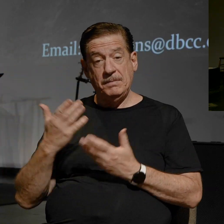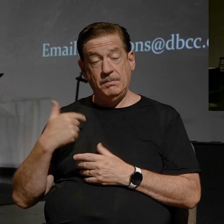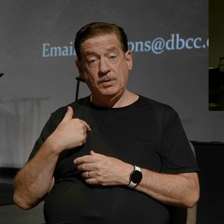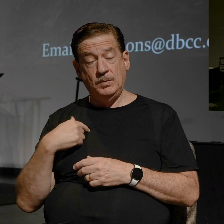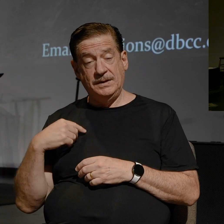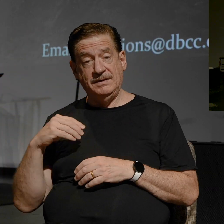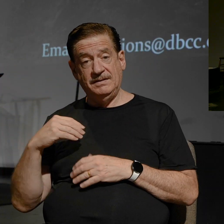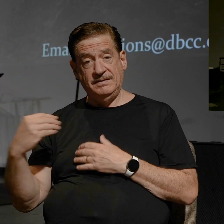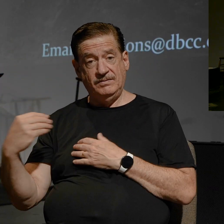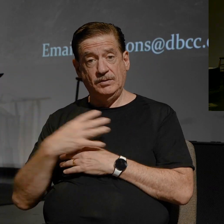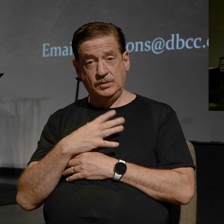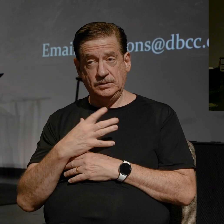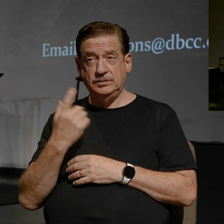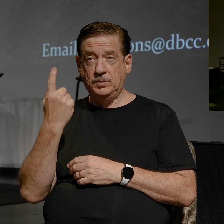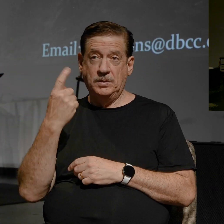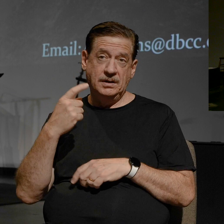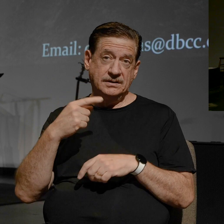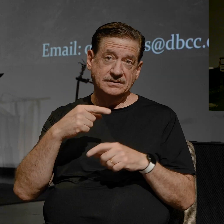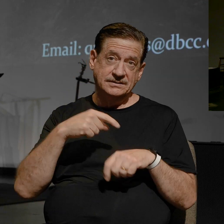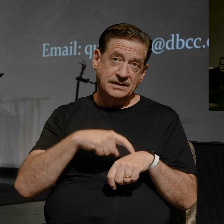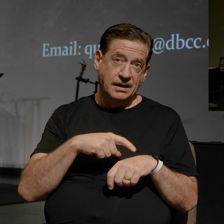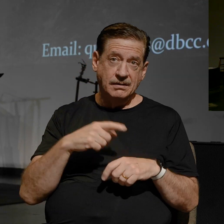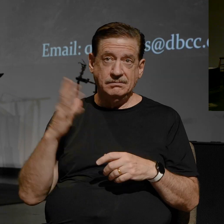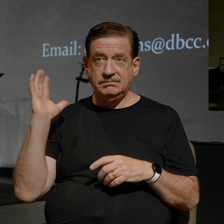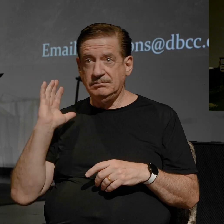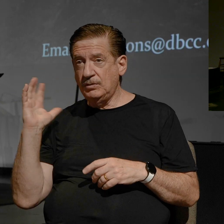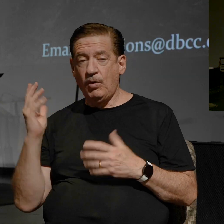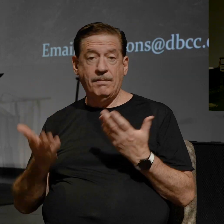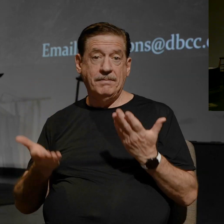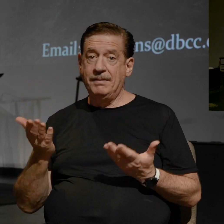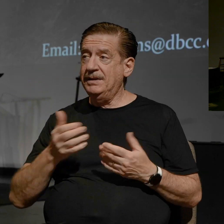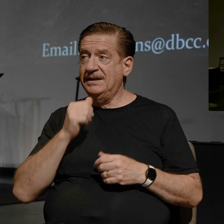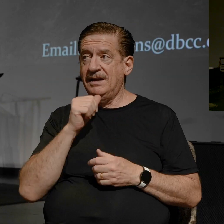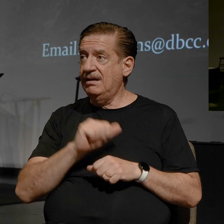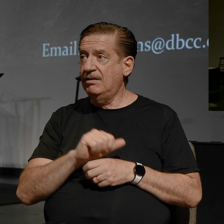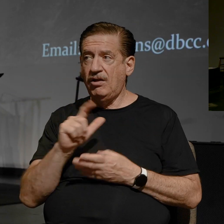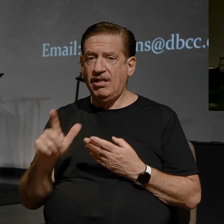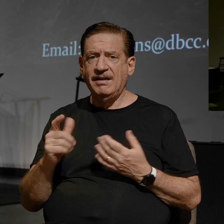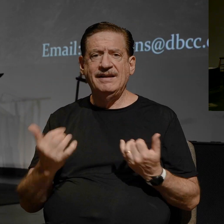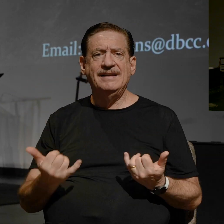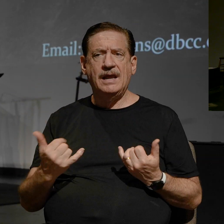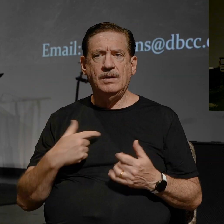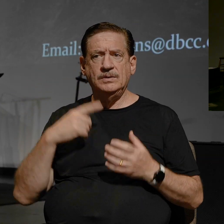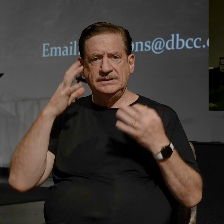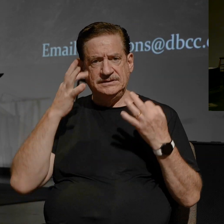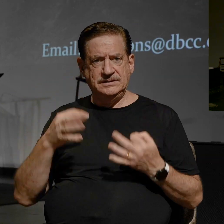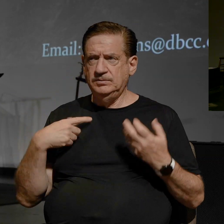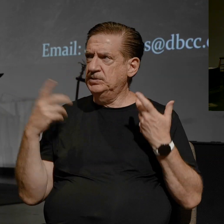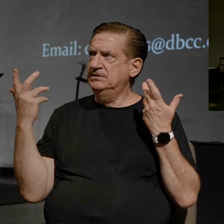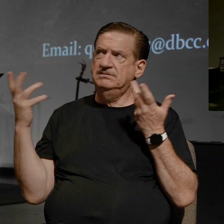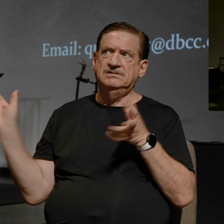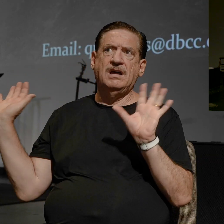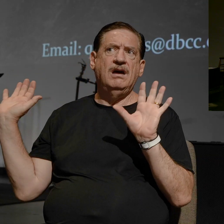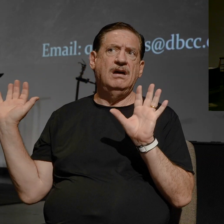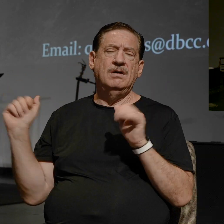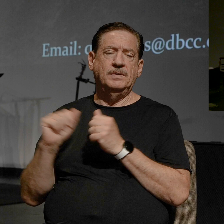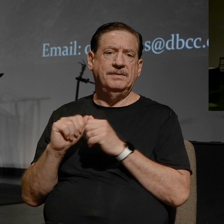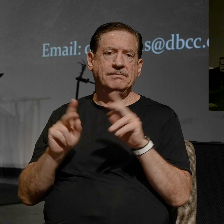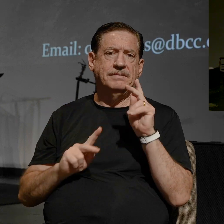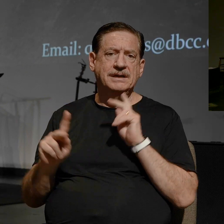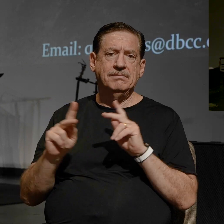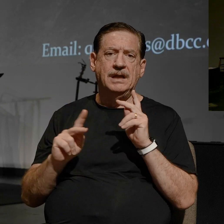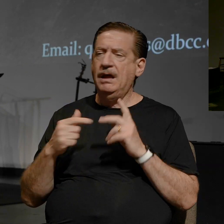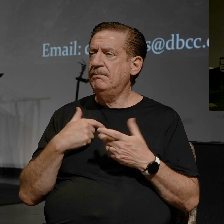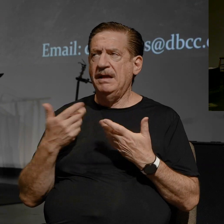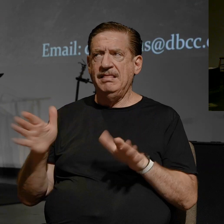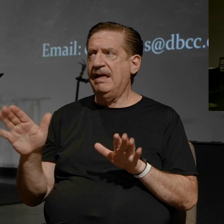one point in time a little bit, or perhaps not at all, but we've now decided that we're done with people, and I'm